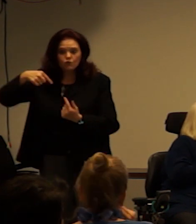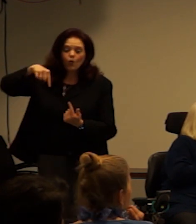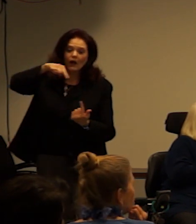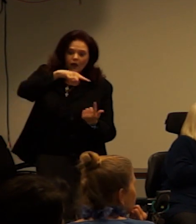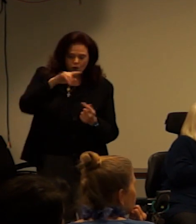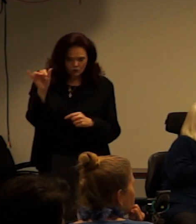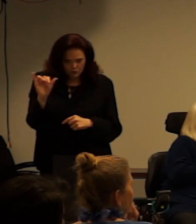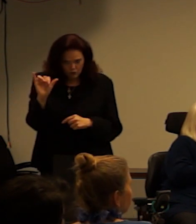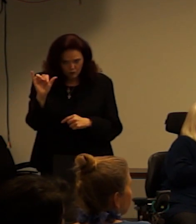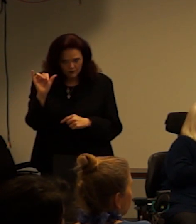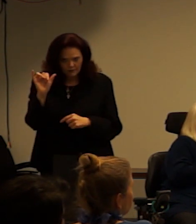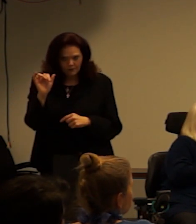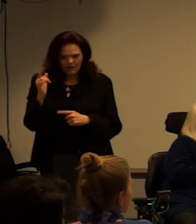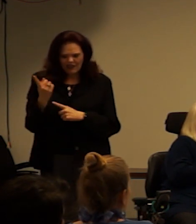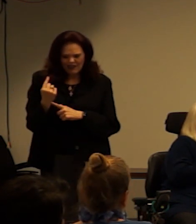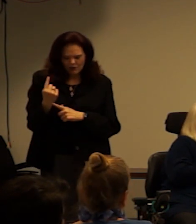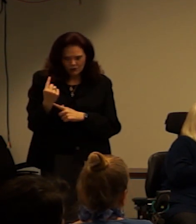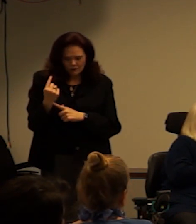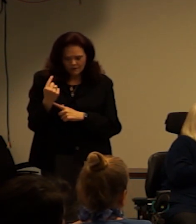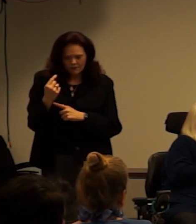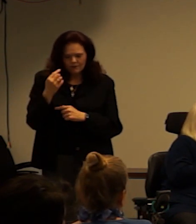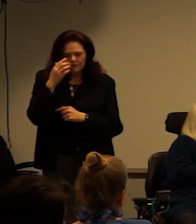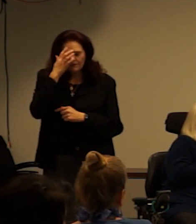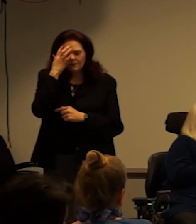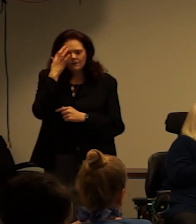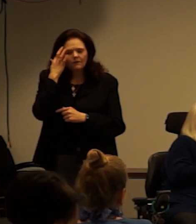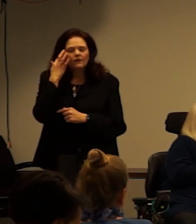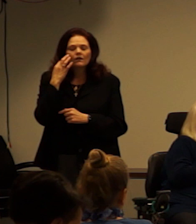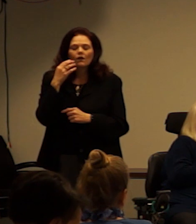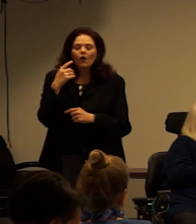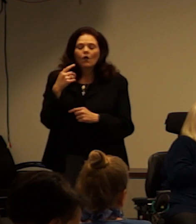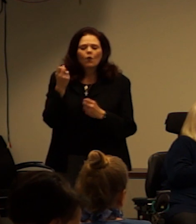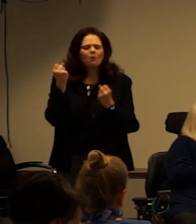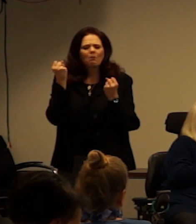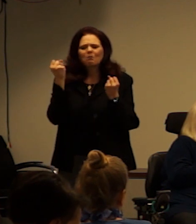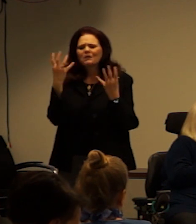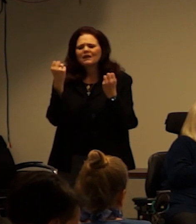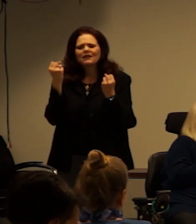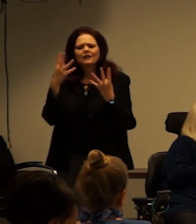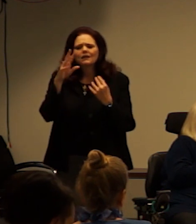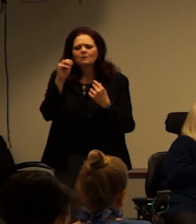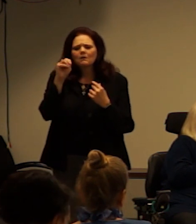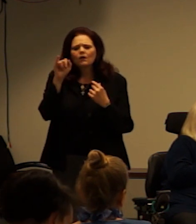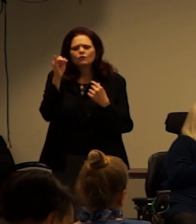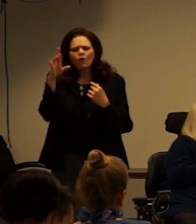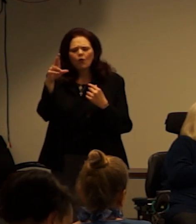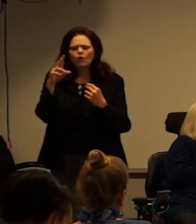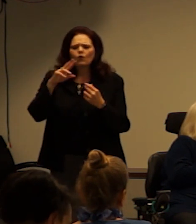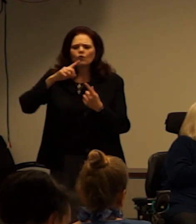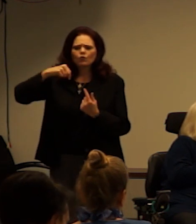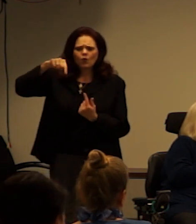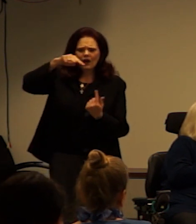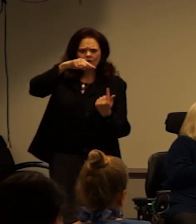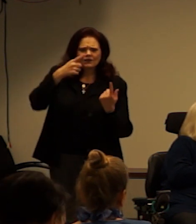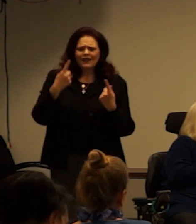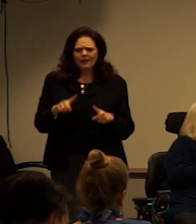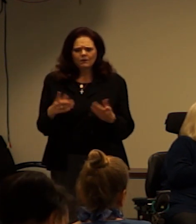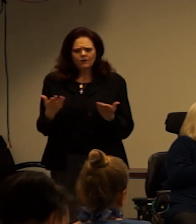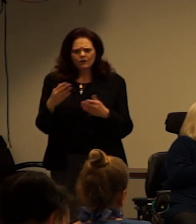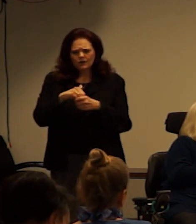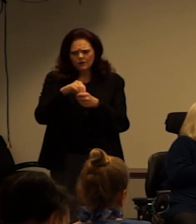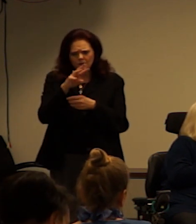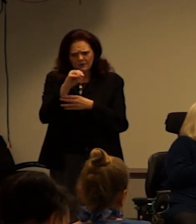And the Hattiesburg tornado just last year, right. So lots of major tornadoes that we've dealt with here in Mississippi,